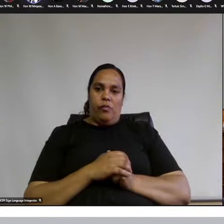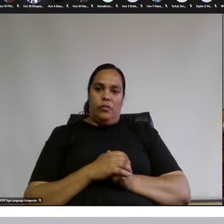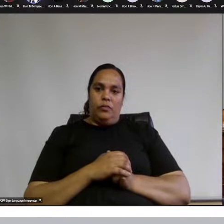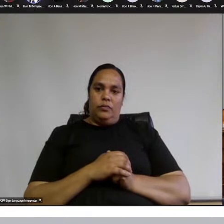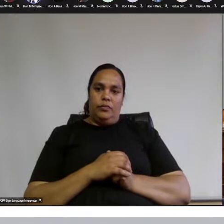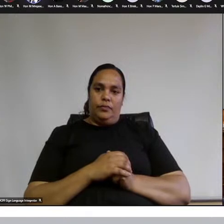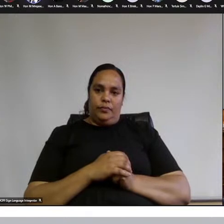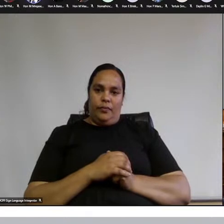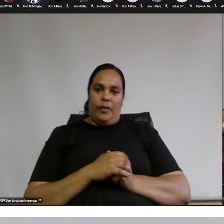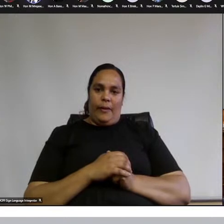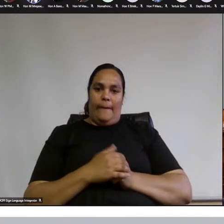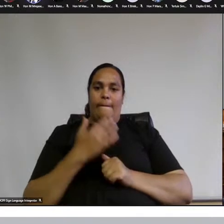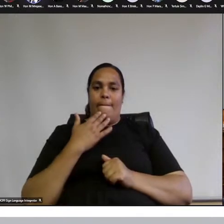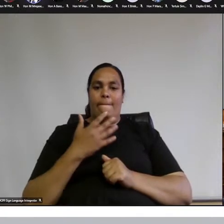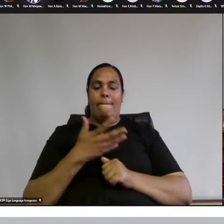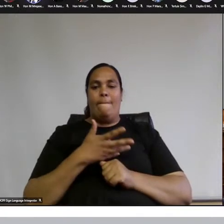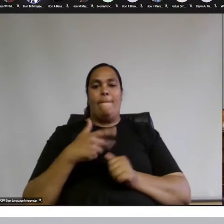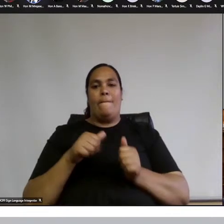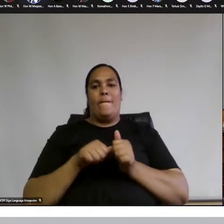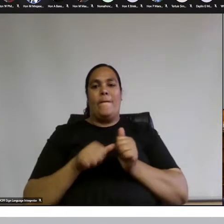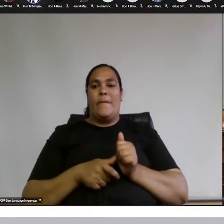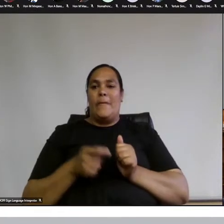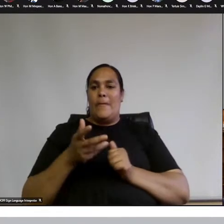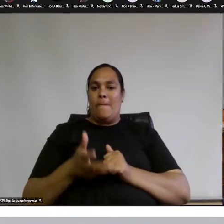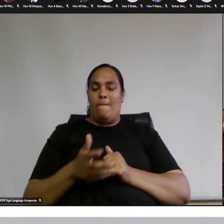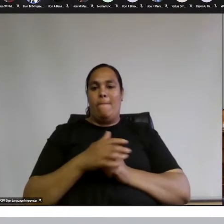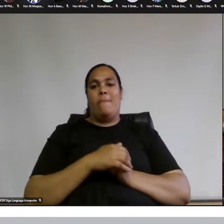Thank you, Madam Deputy Speaker.